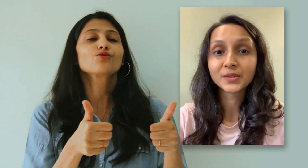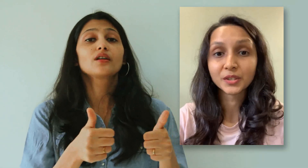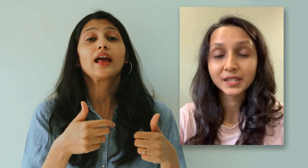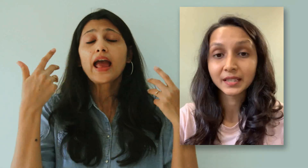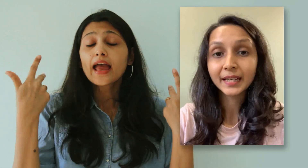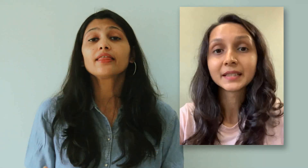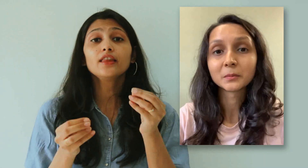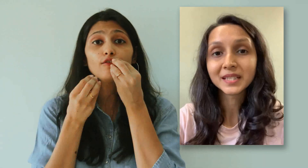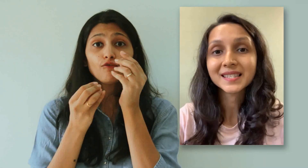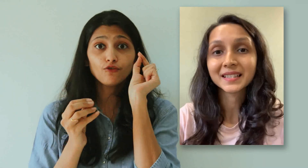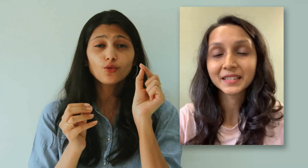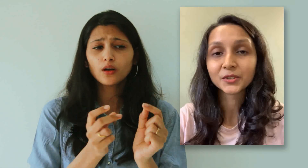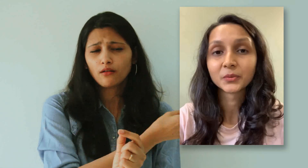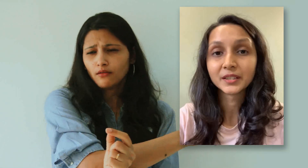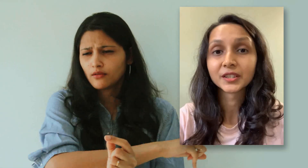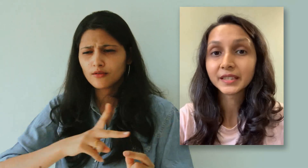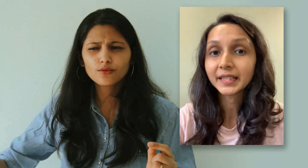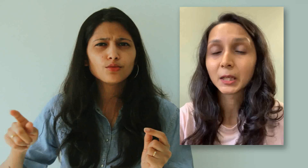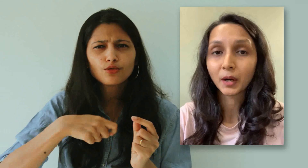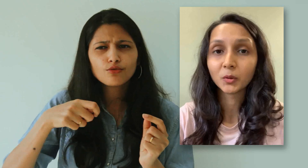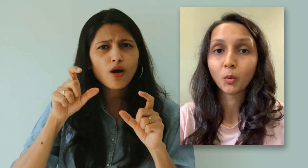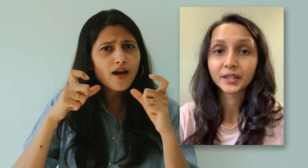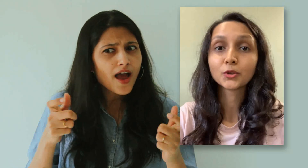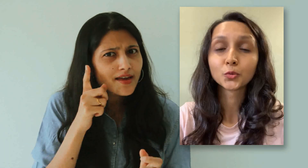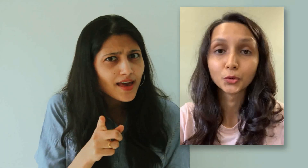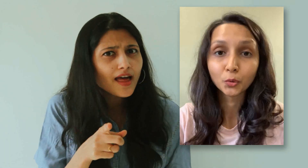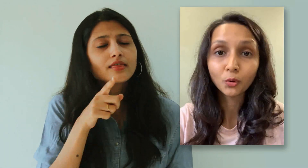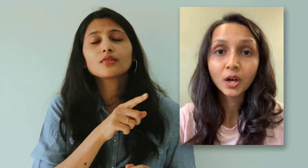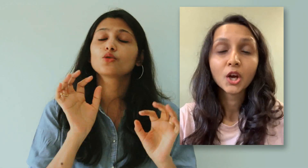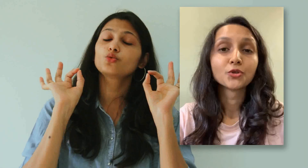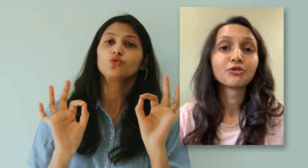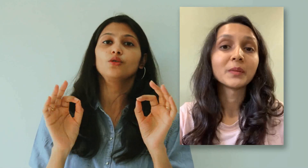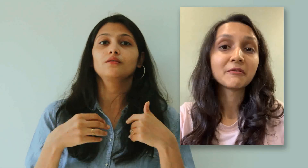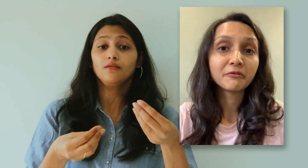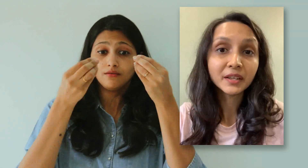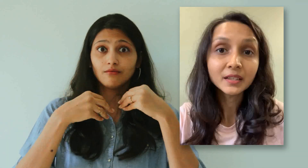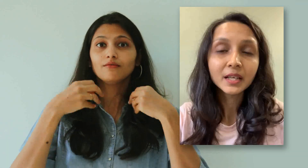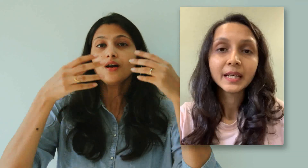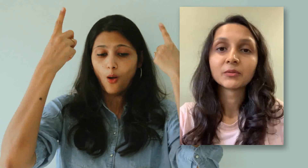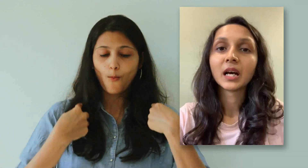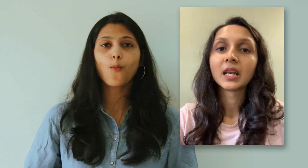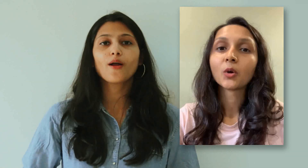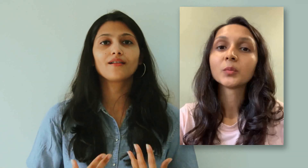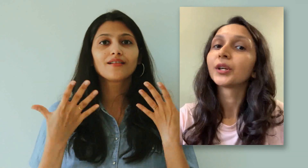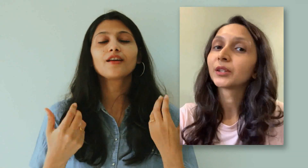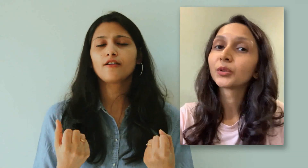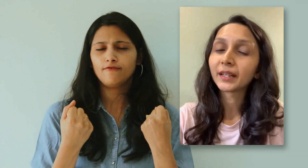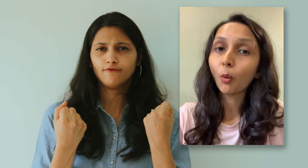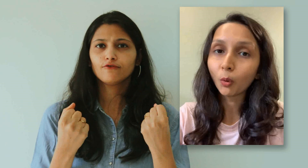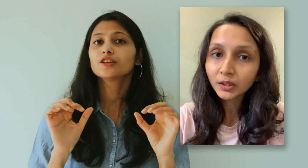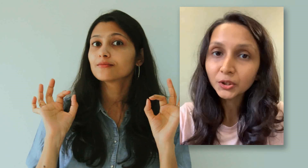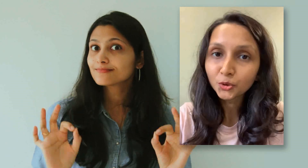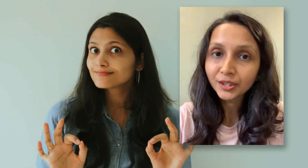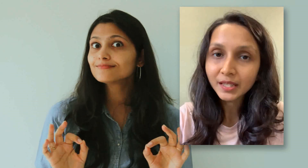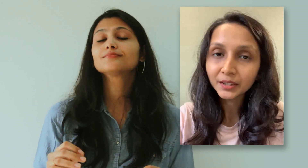food is versatile, it means that it will really help our body to grow, to remain fit. It will allow the body to get